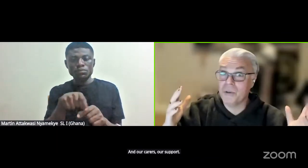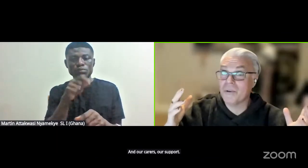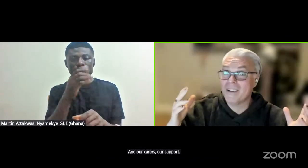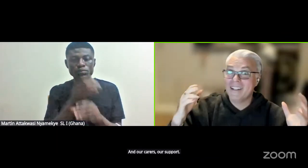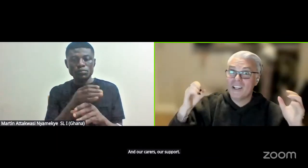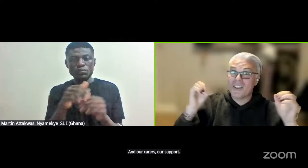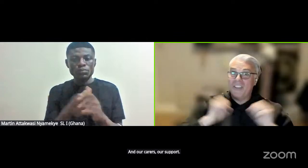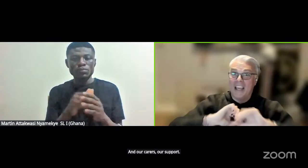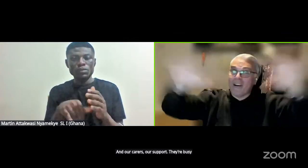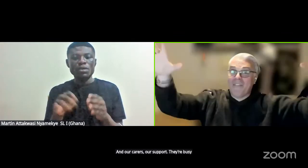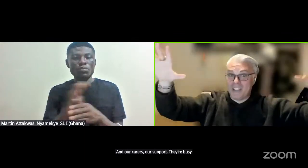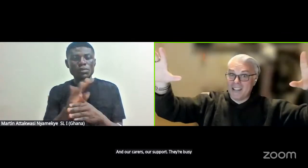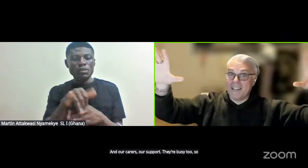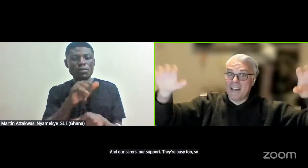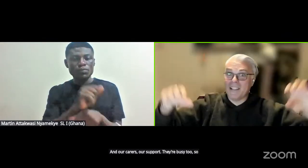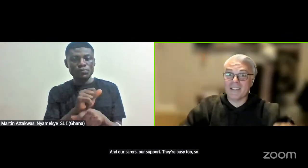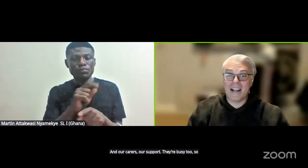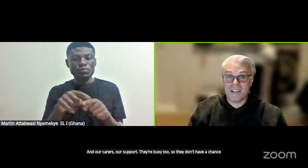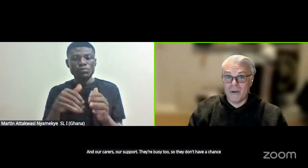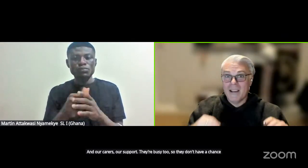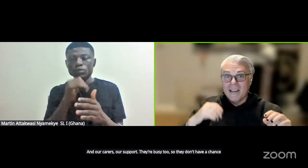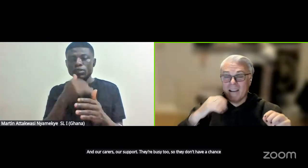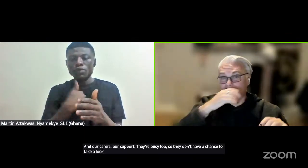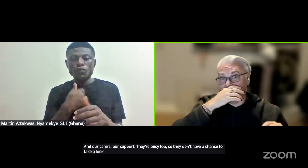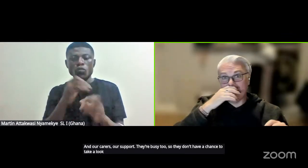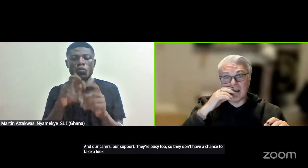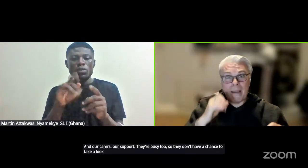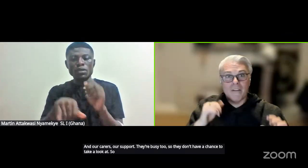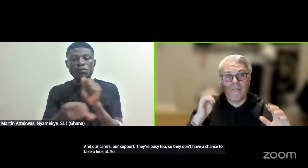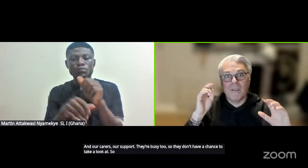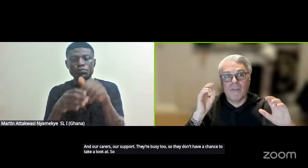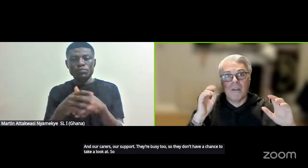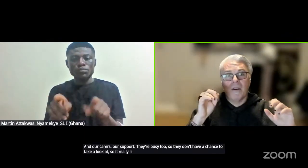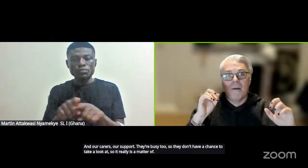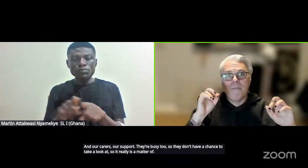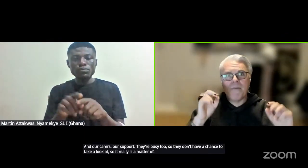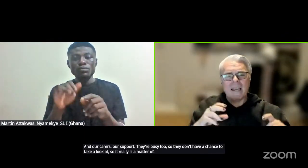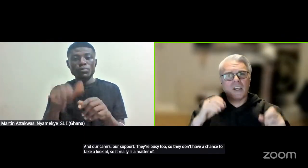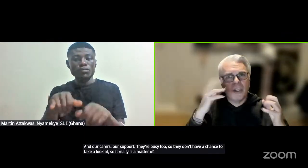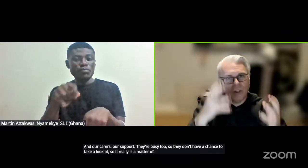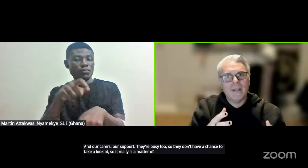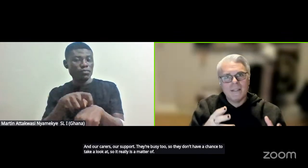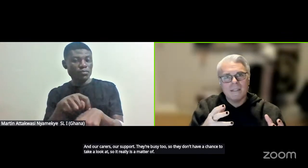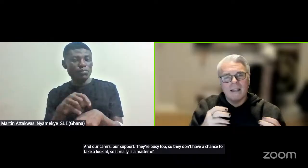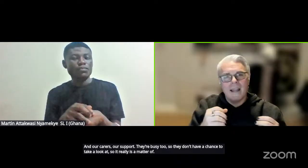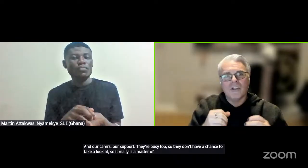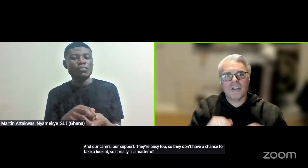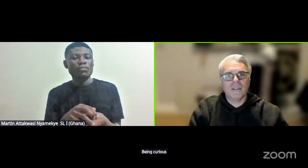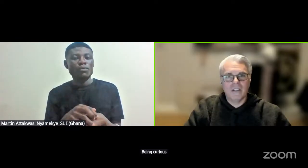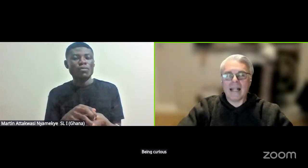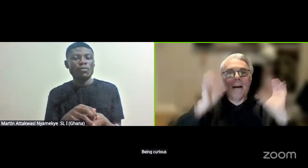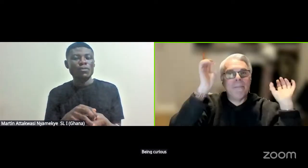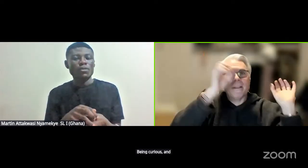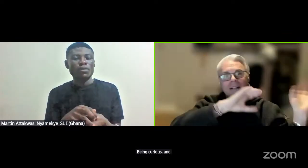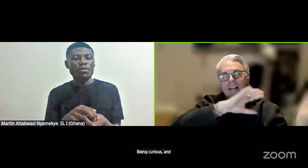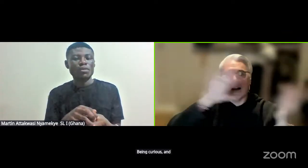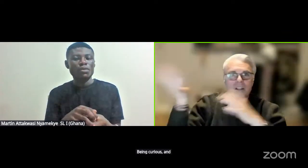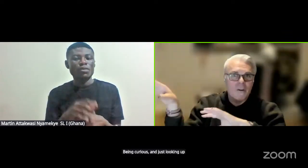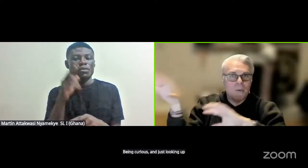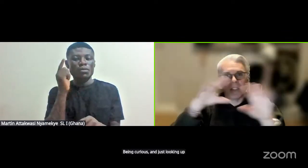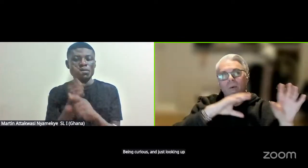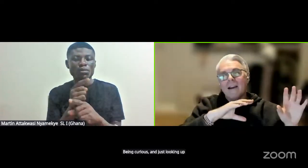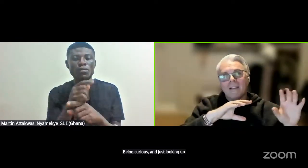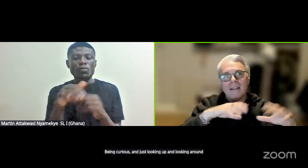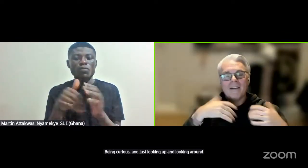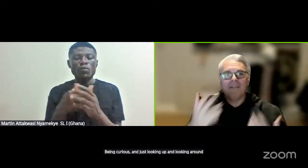busy too. So they don't have a chance to take a look at. So it really is a matter of being curious and just looking up and looking around